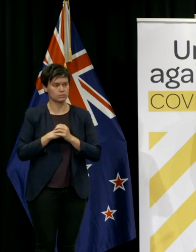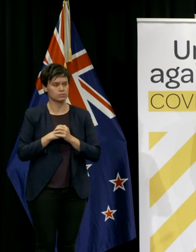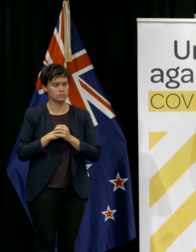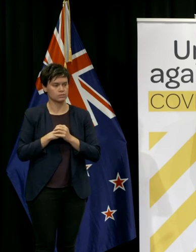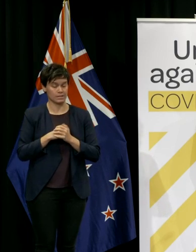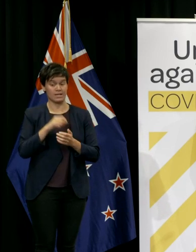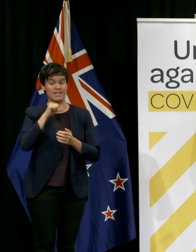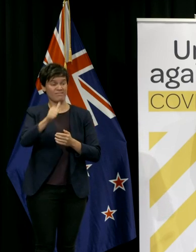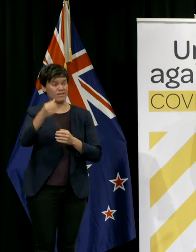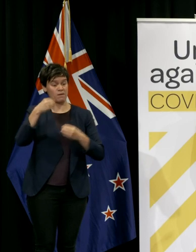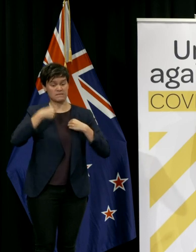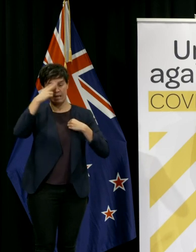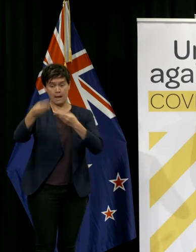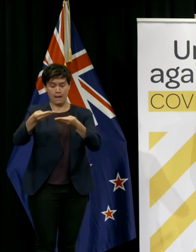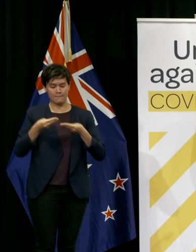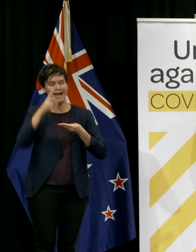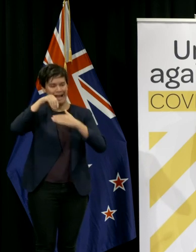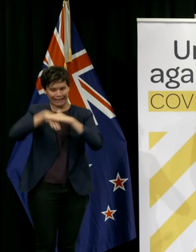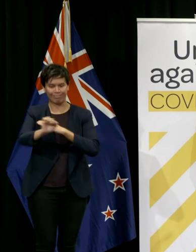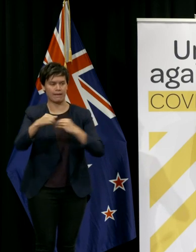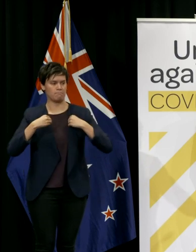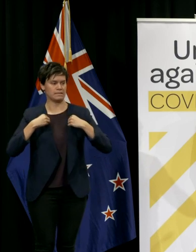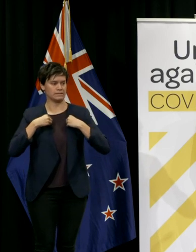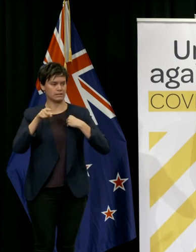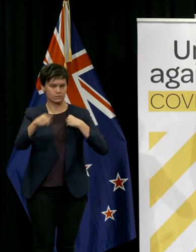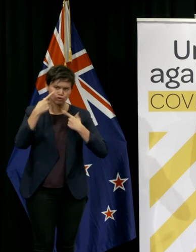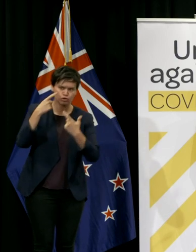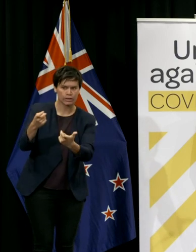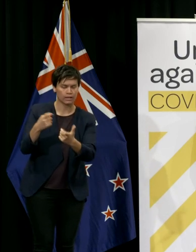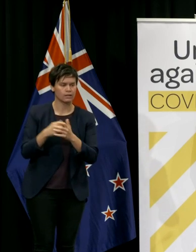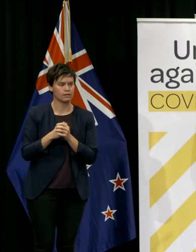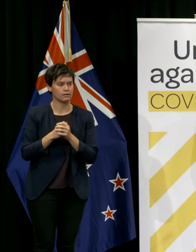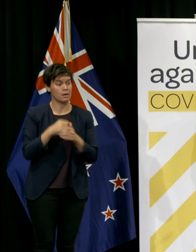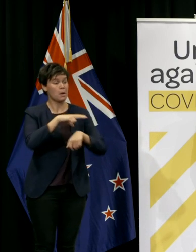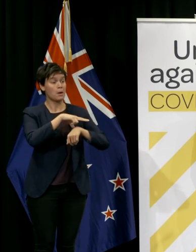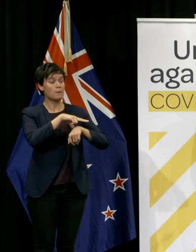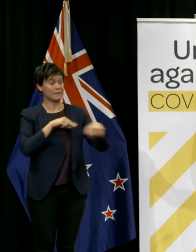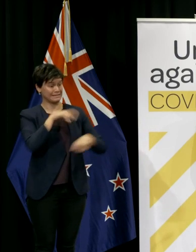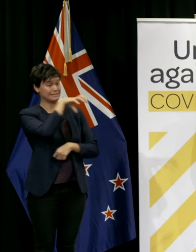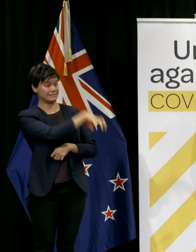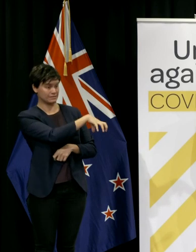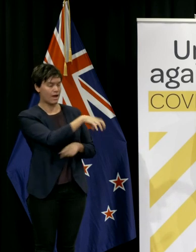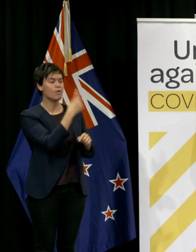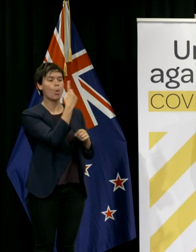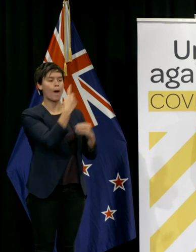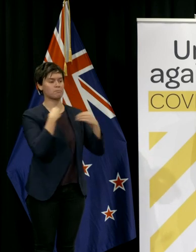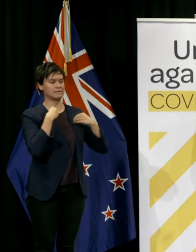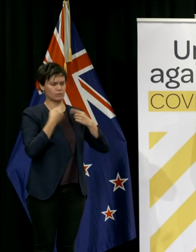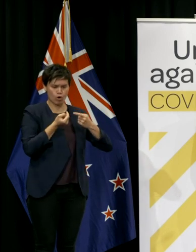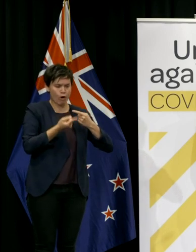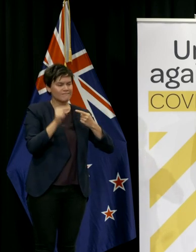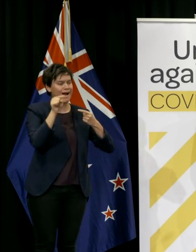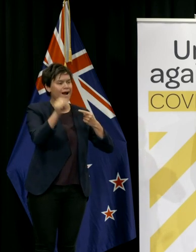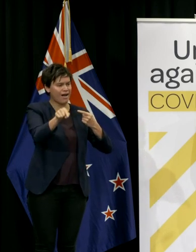we'll warn people immediately. There was premises not far from where we are that thought they were allowed to remain open. They are no